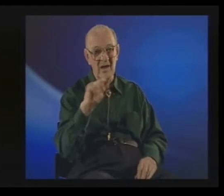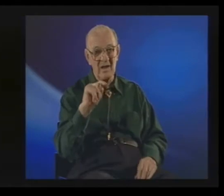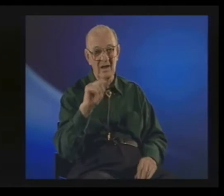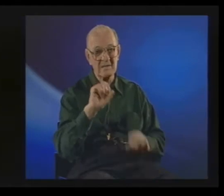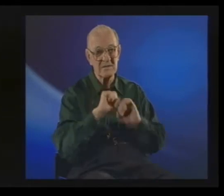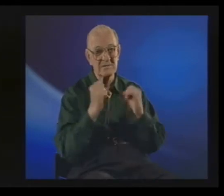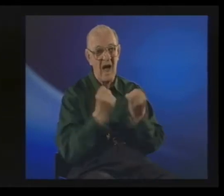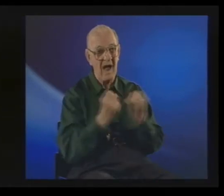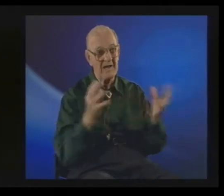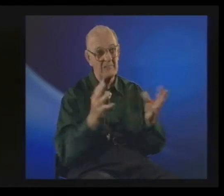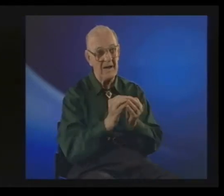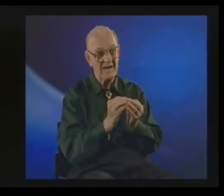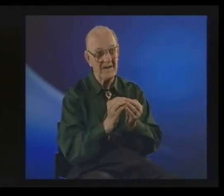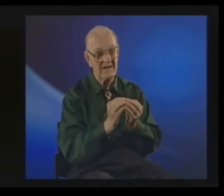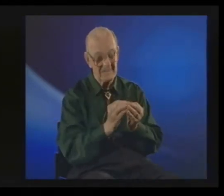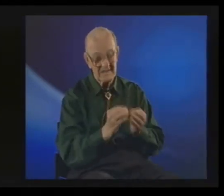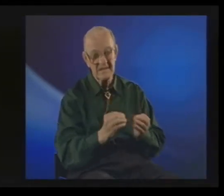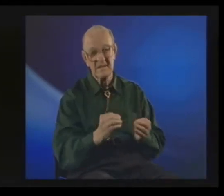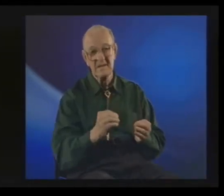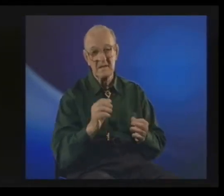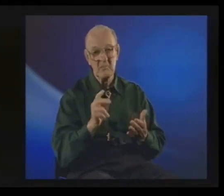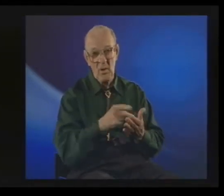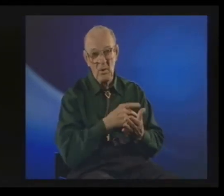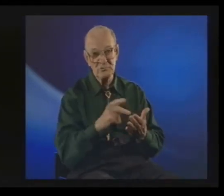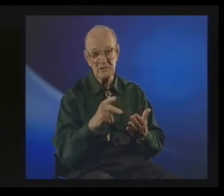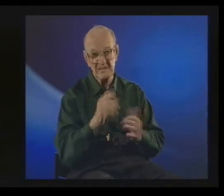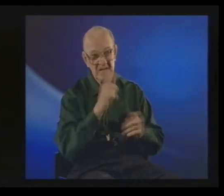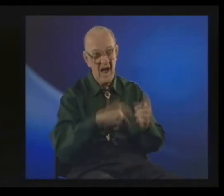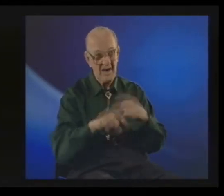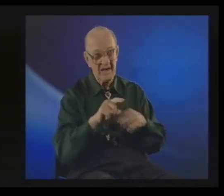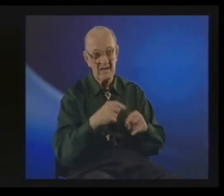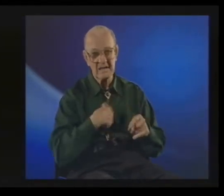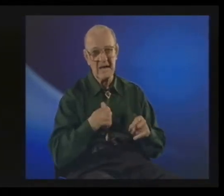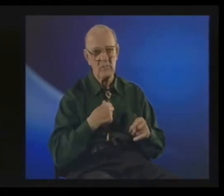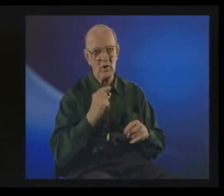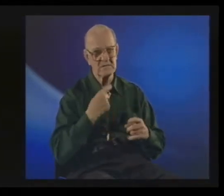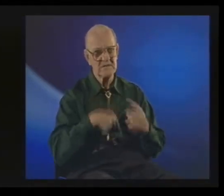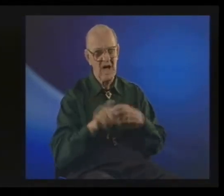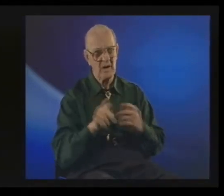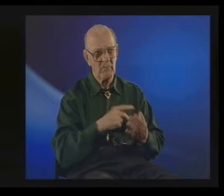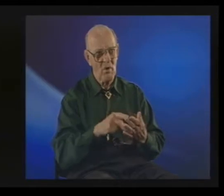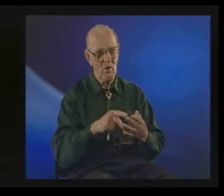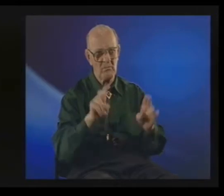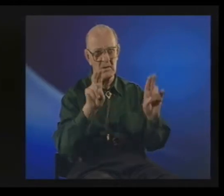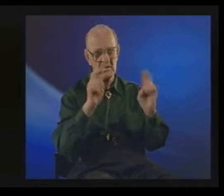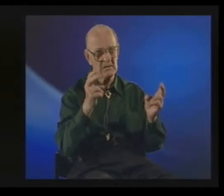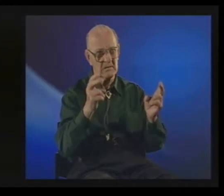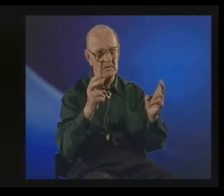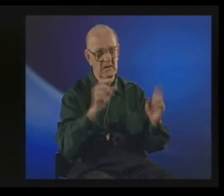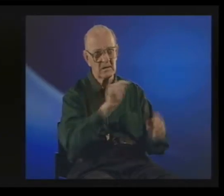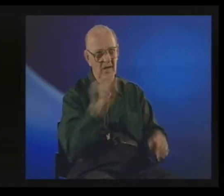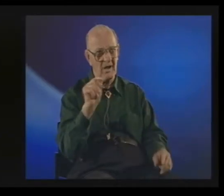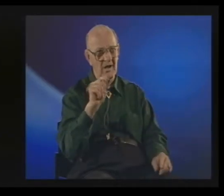lit society meeting. In the poetry signing, I'm going to sign the poem, The